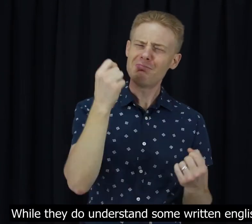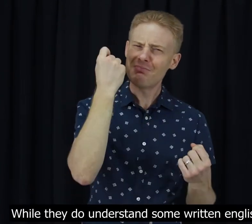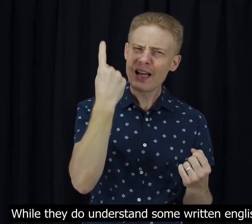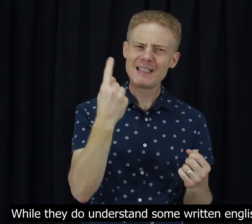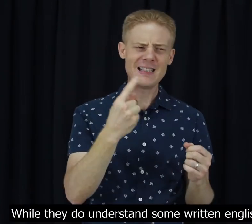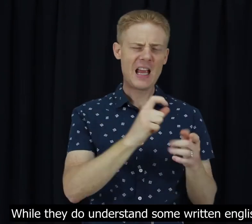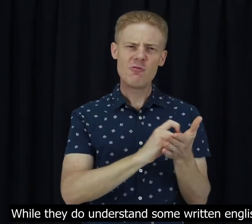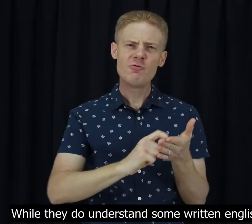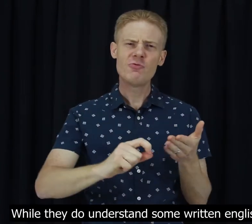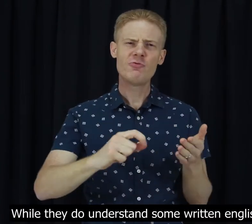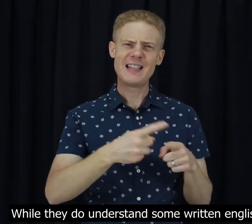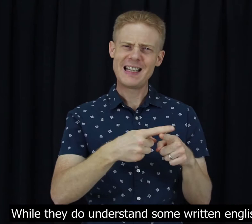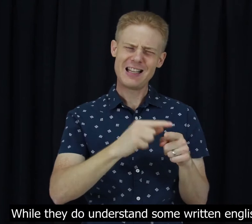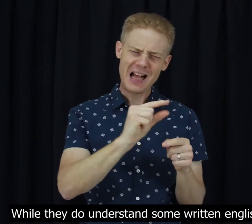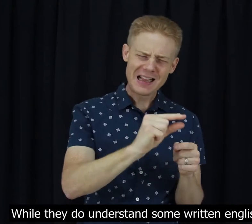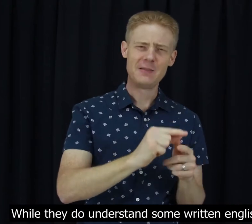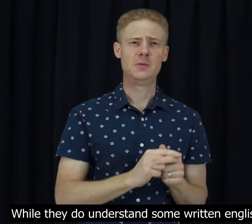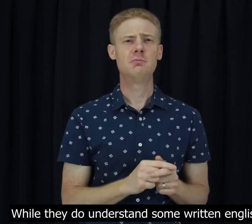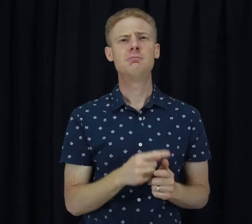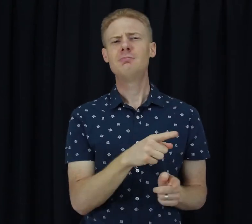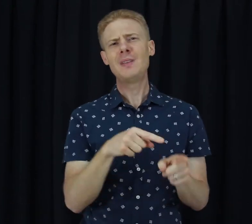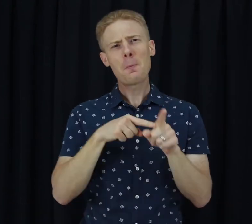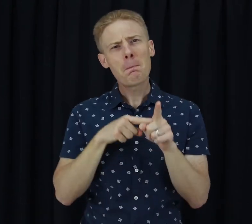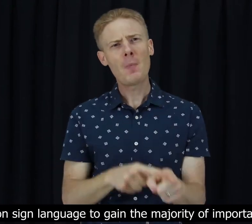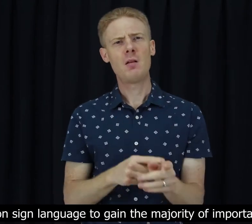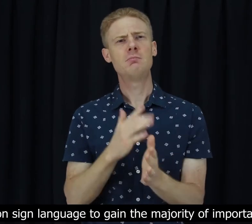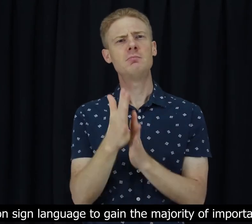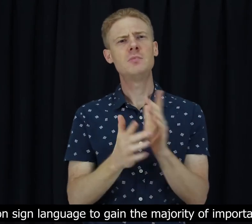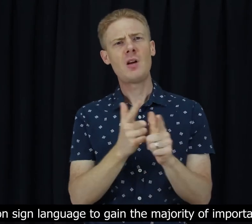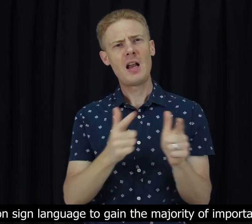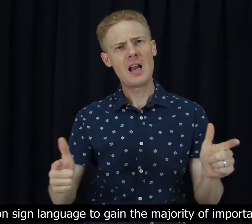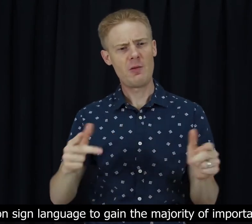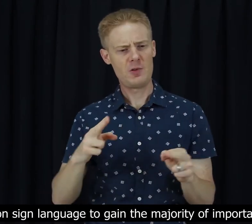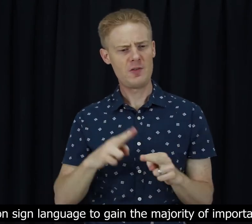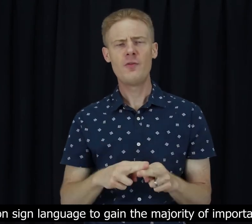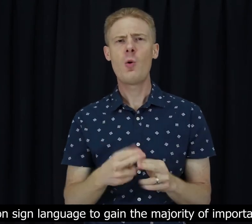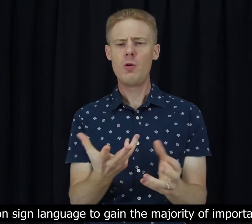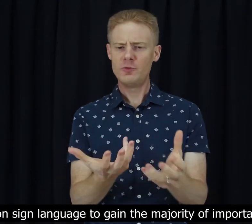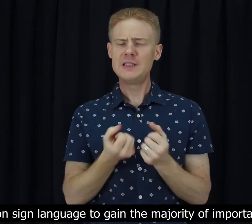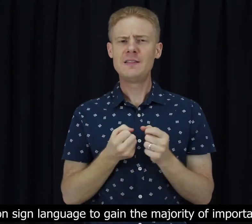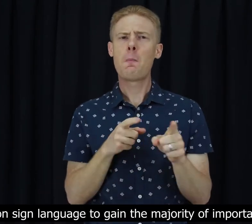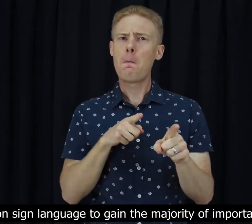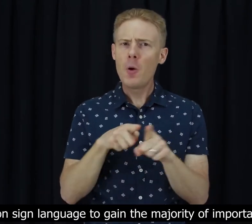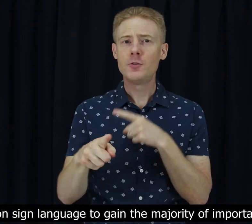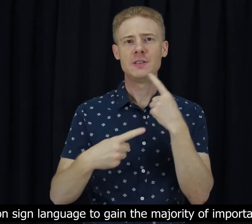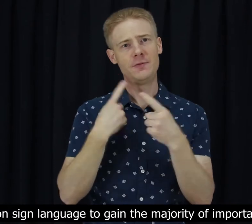While they do understand some written English, they rely on sign language to gain the majority of important information.